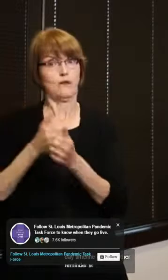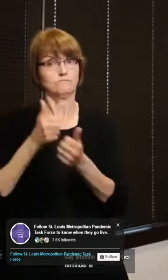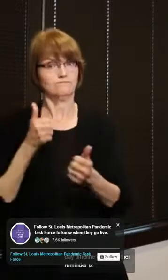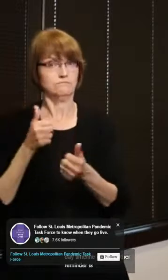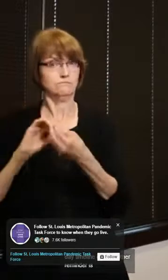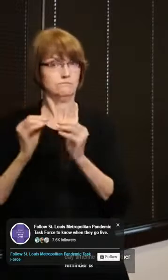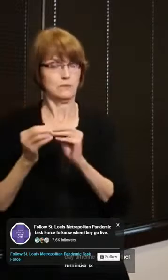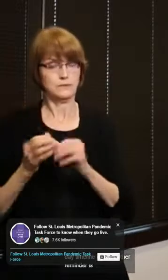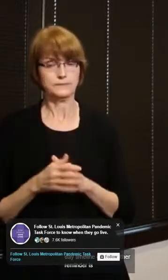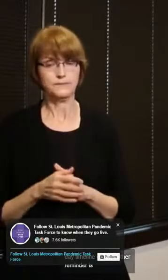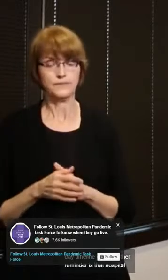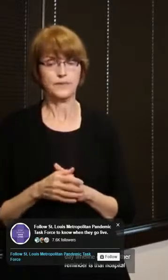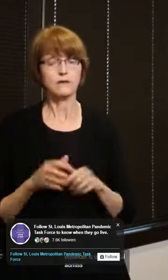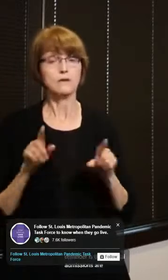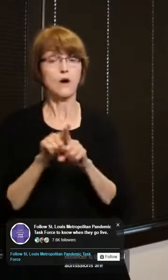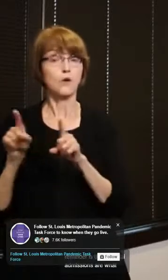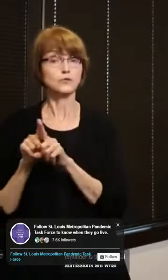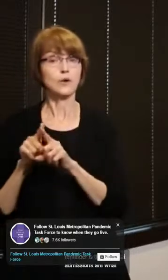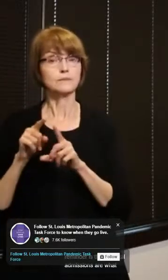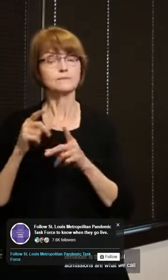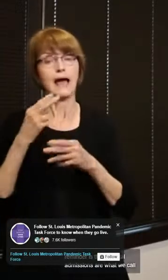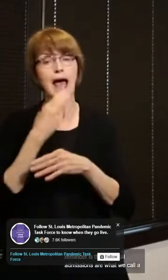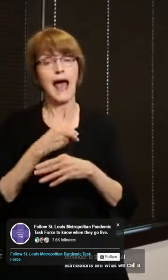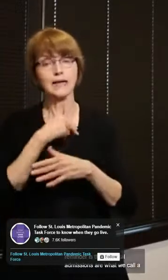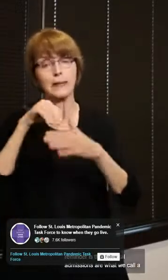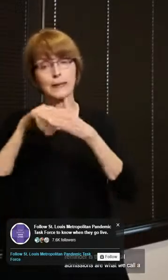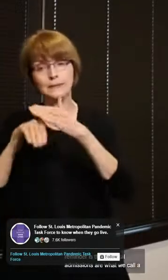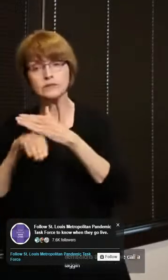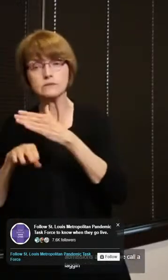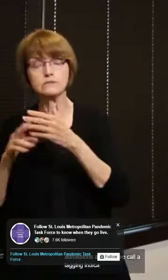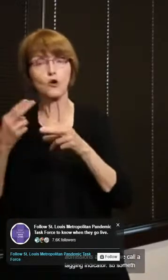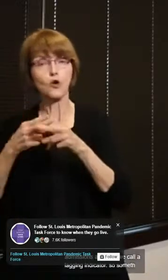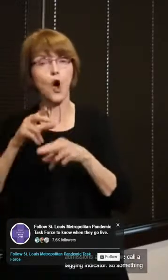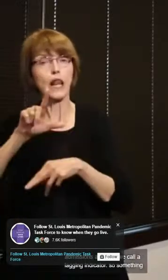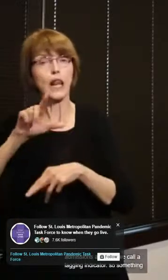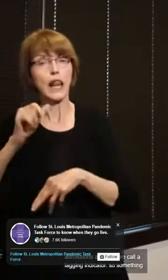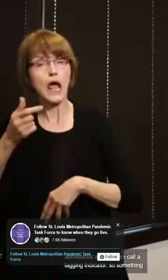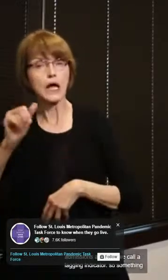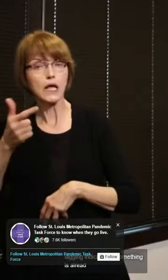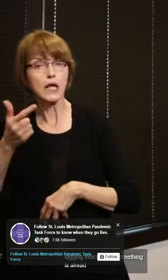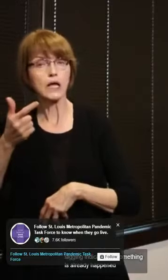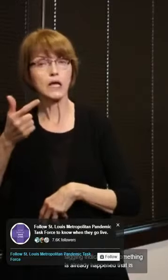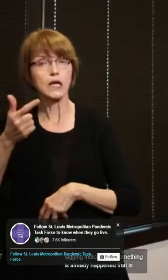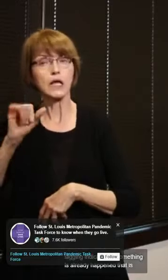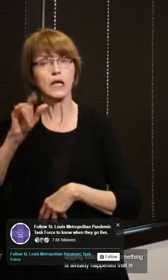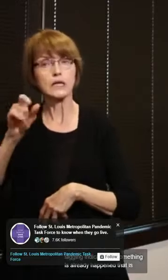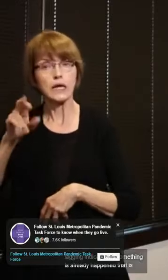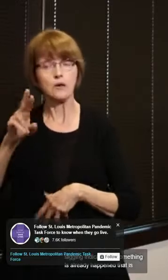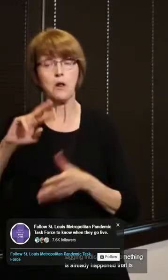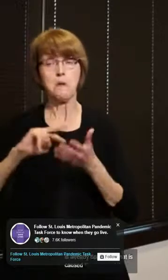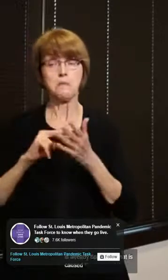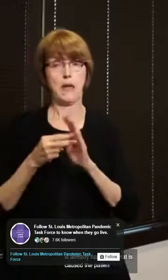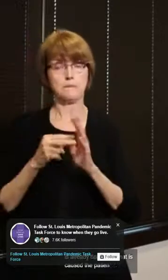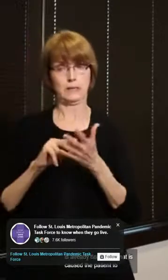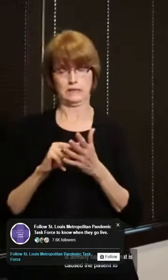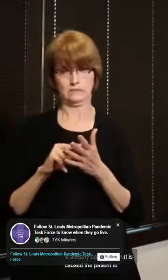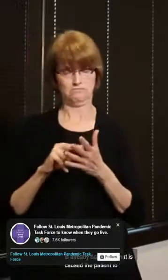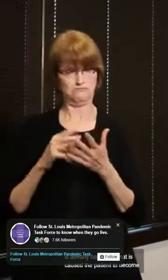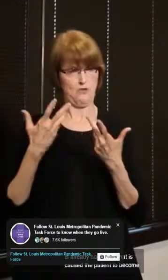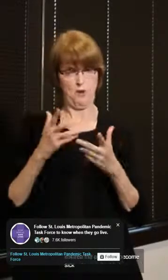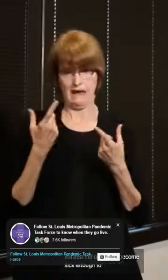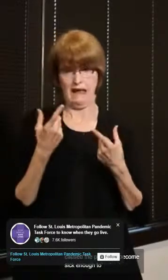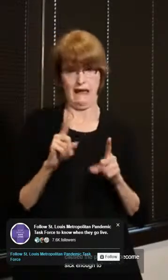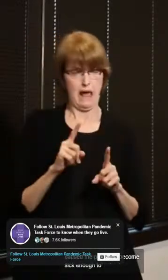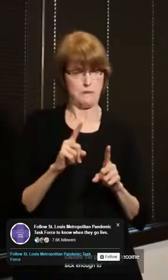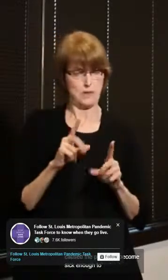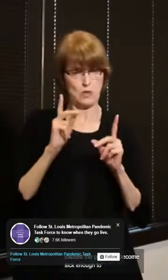is that hospital admissions are what we call a lagging indicator. So something has already happened that has caused a patient to become sick enough